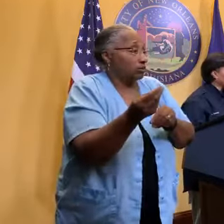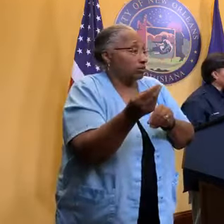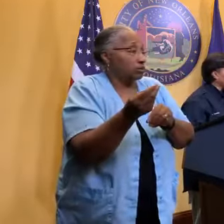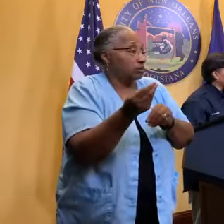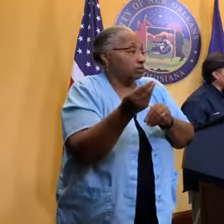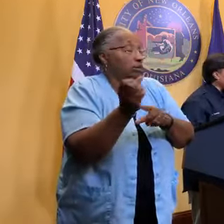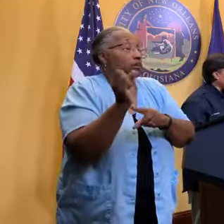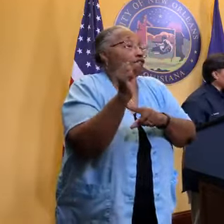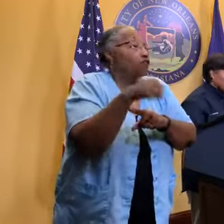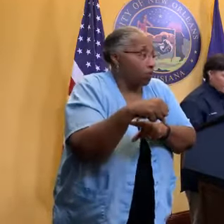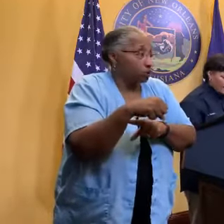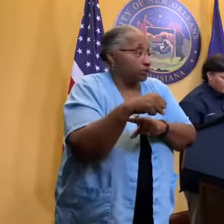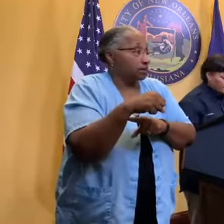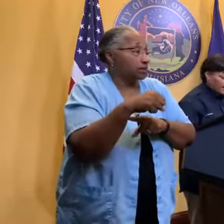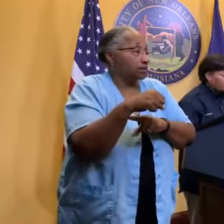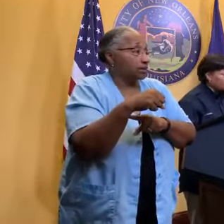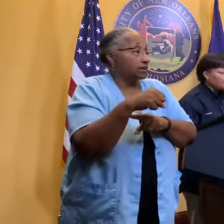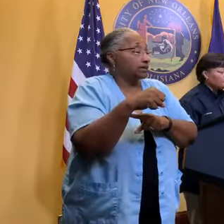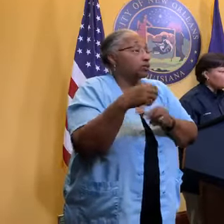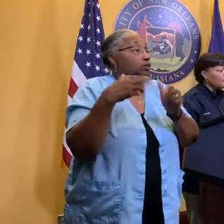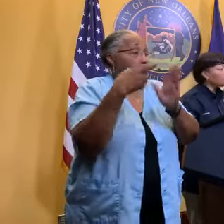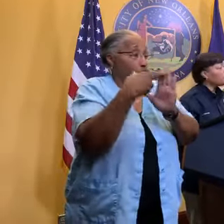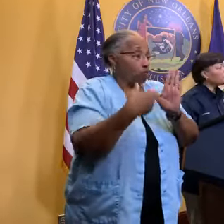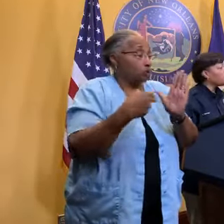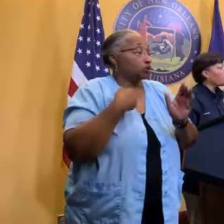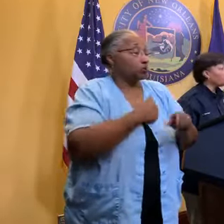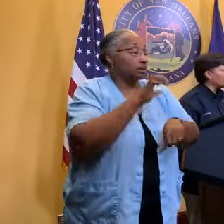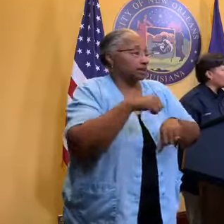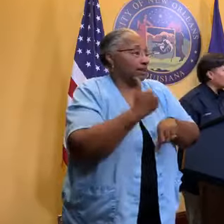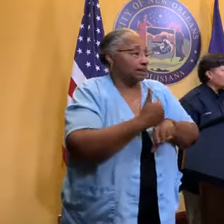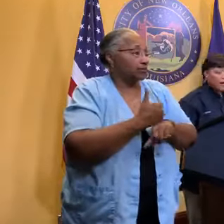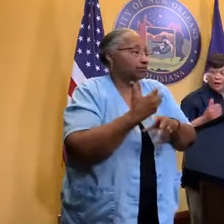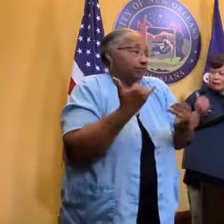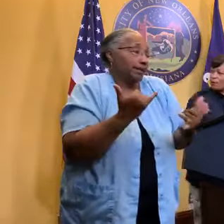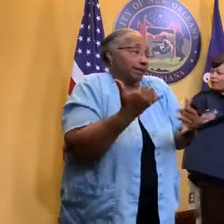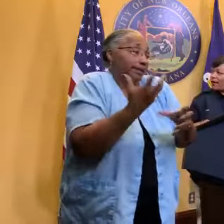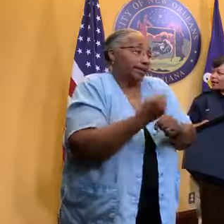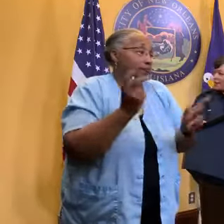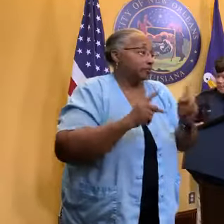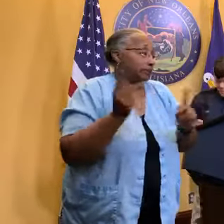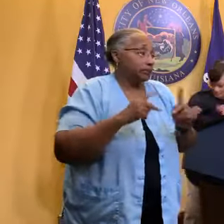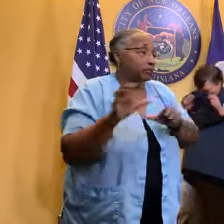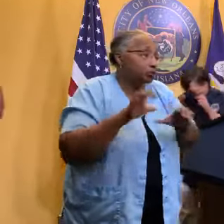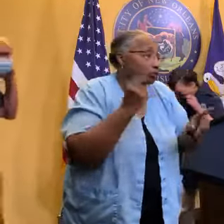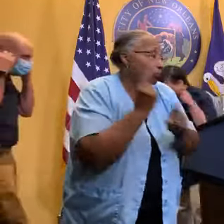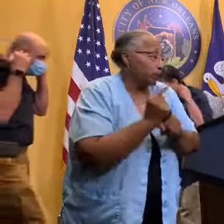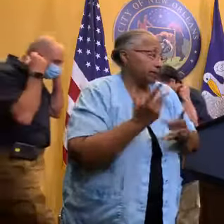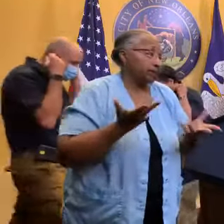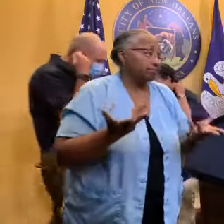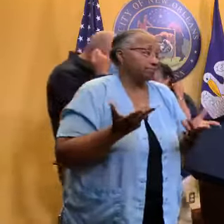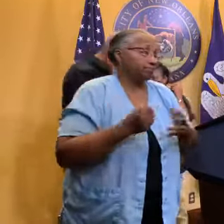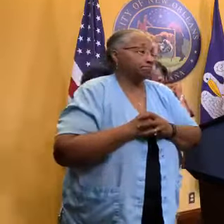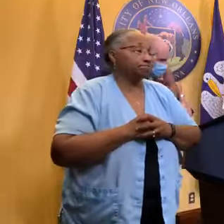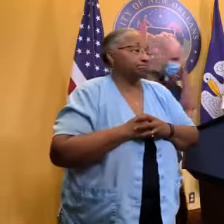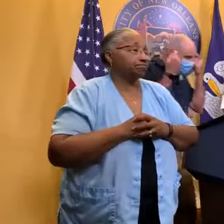that we do have in place. And right now, it's getting people to do the right thing. Colin, you want to add to that?